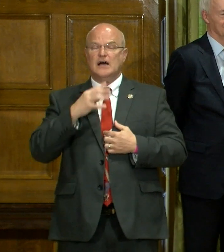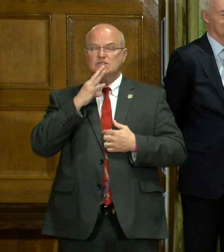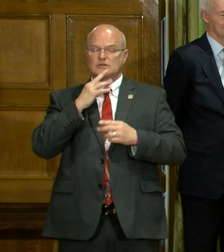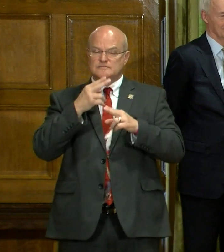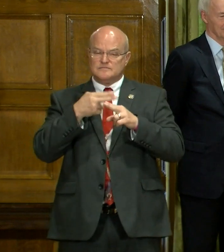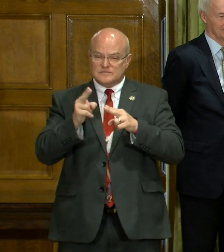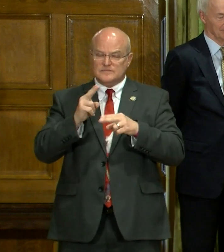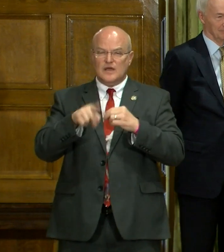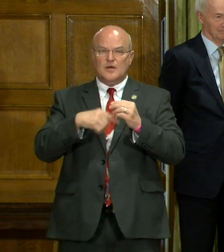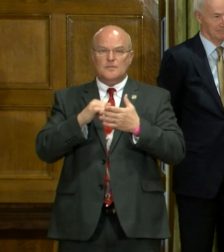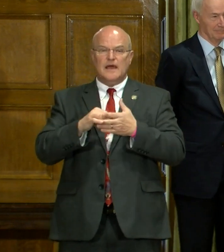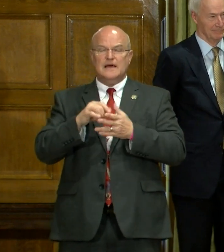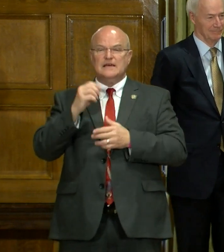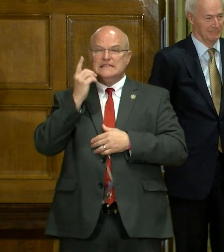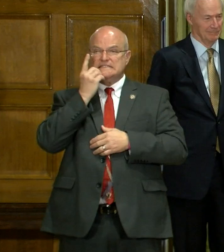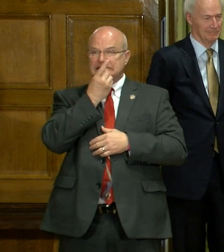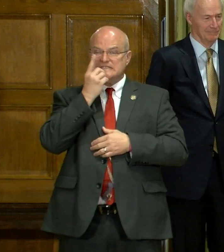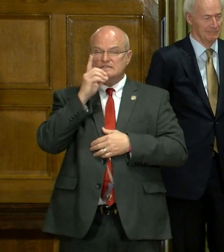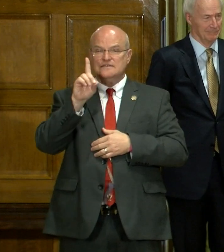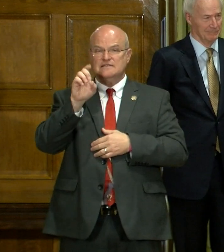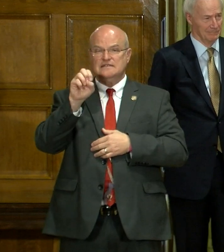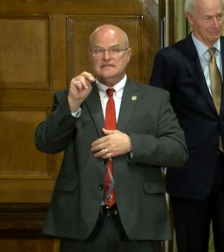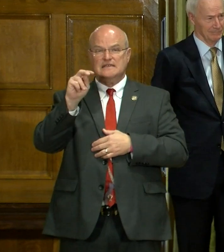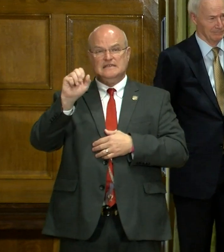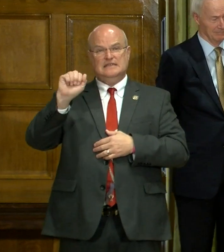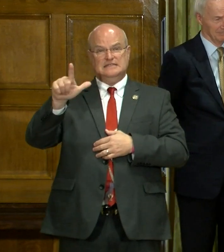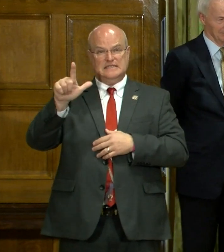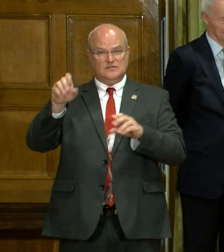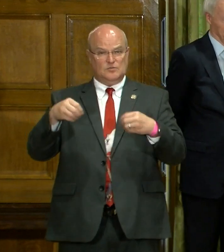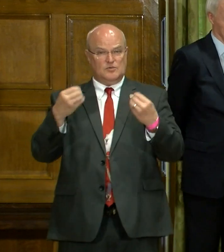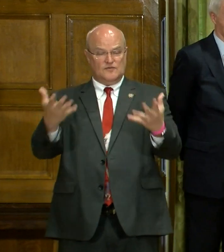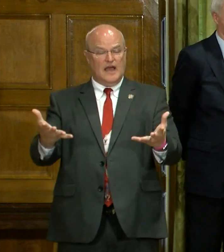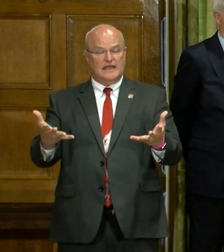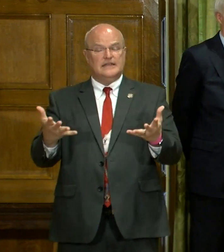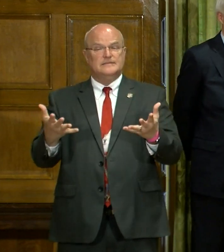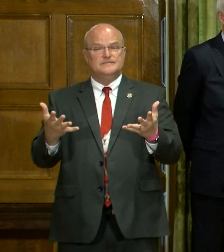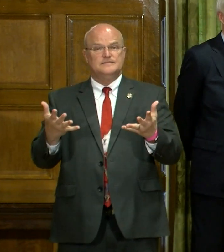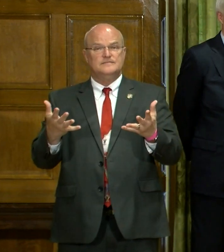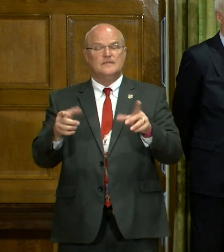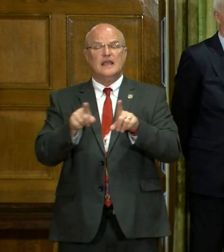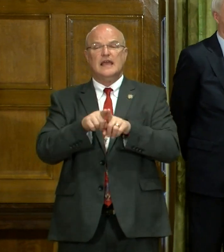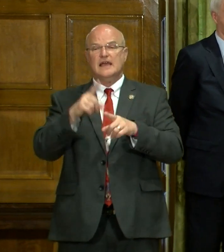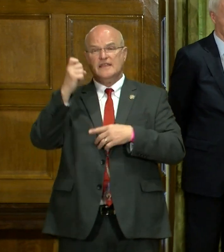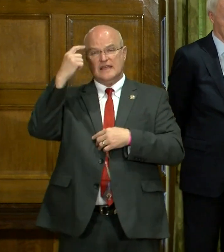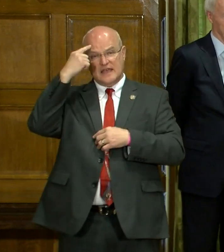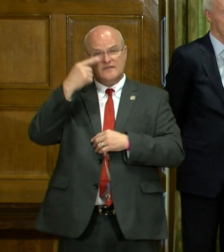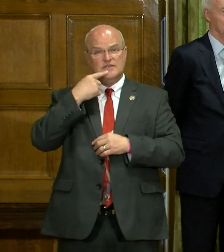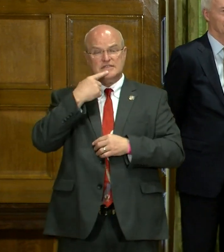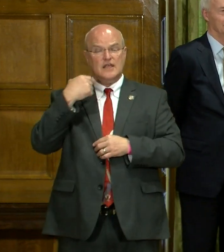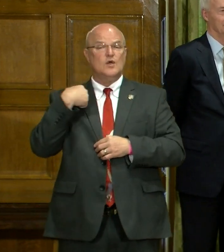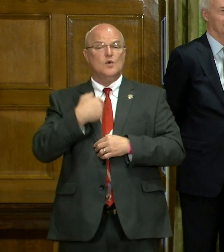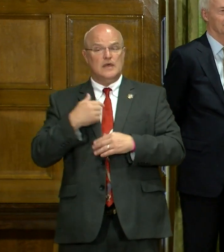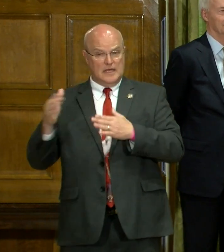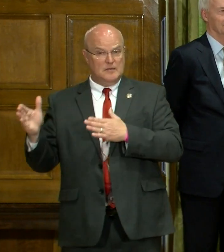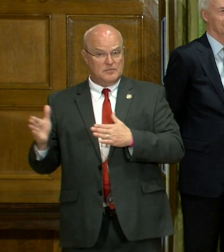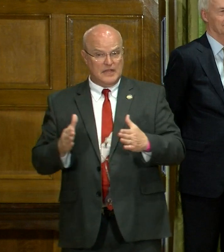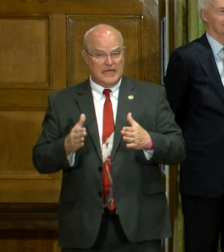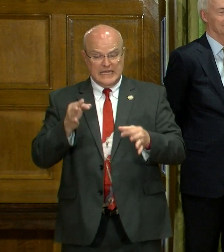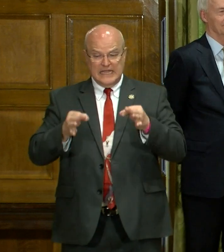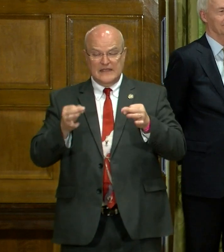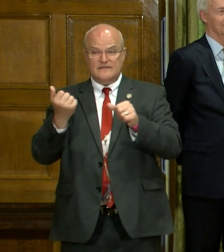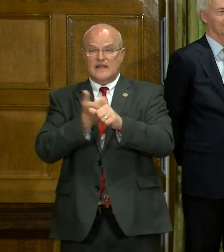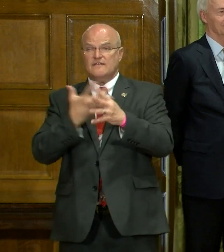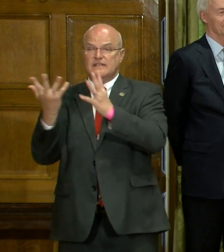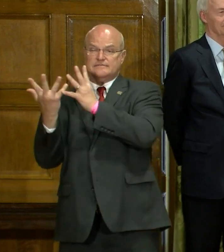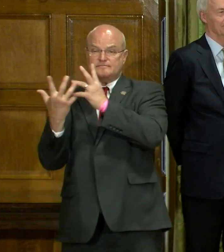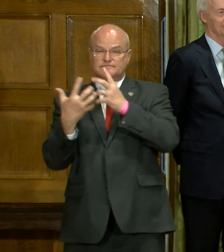talk briefly about the dental guidance that we'll be providing. As the governor has mentioned, we do plan, if